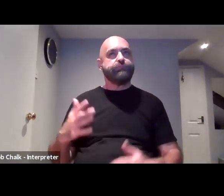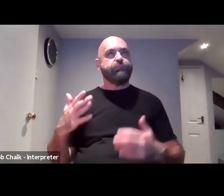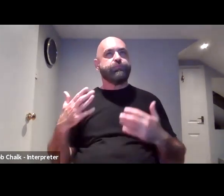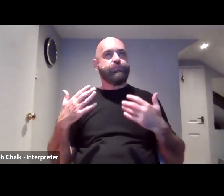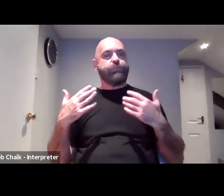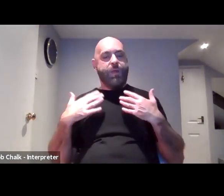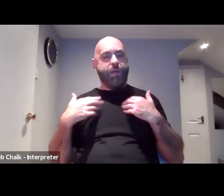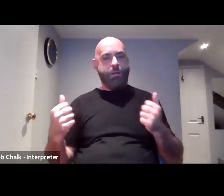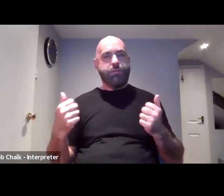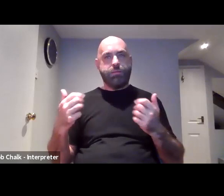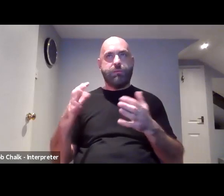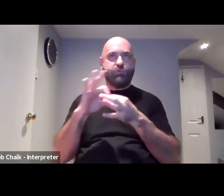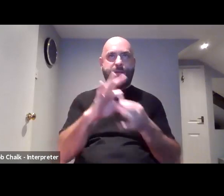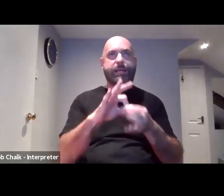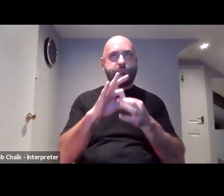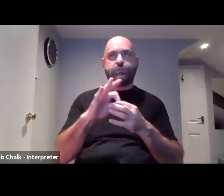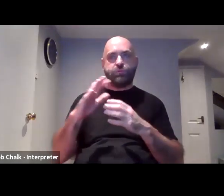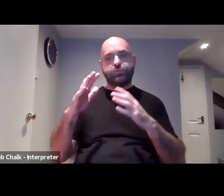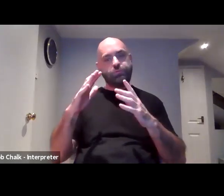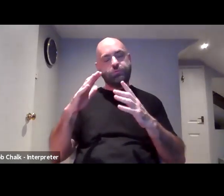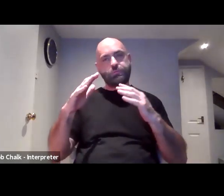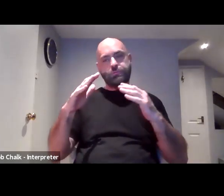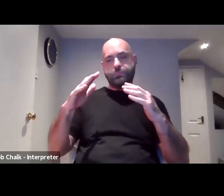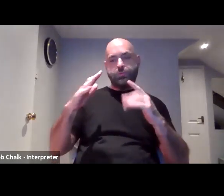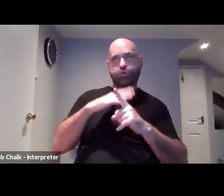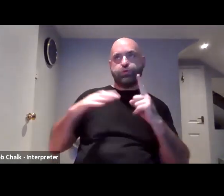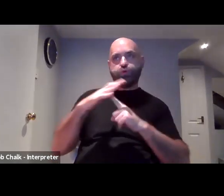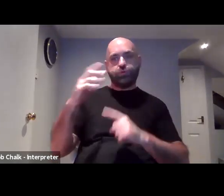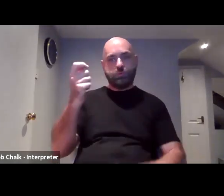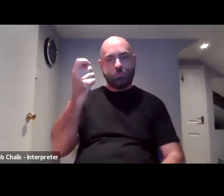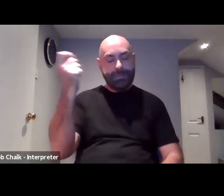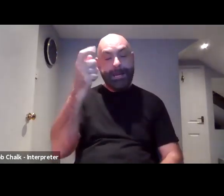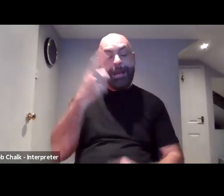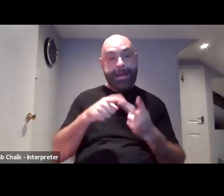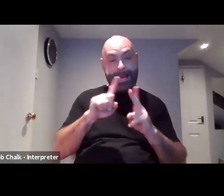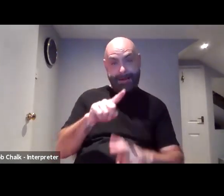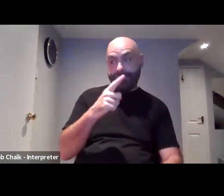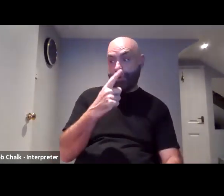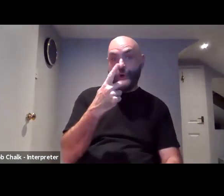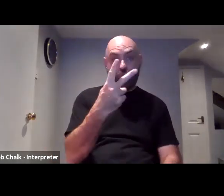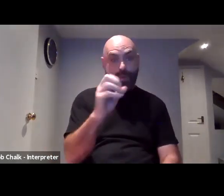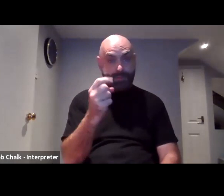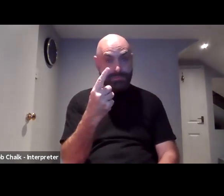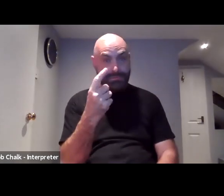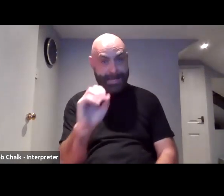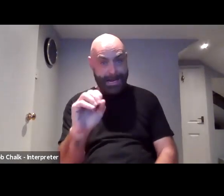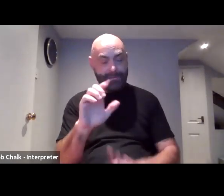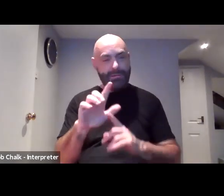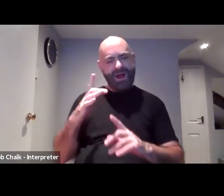societal success. If life expectancy stopped improving after 2010, that